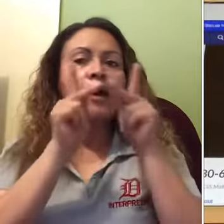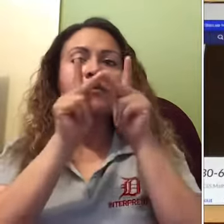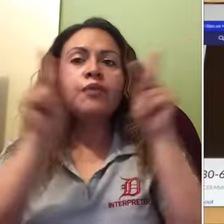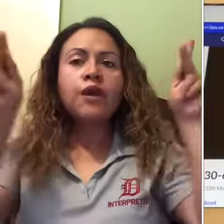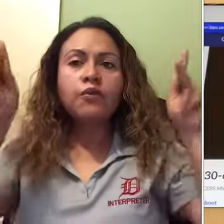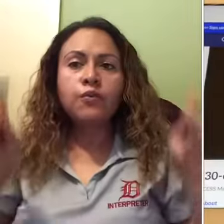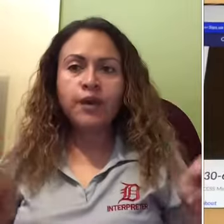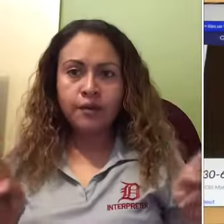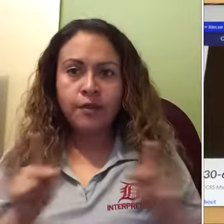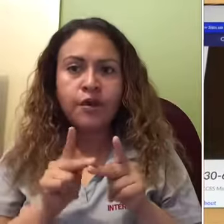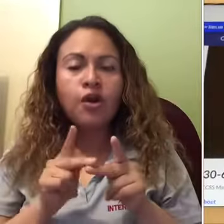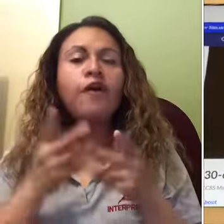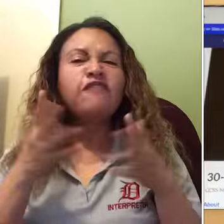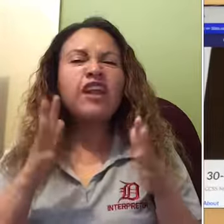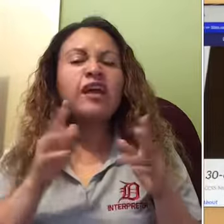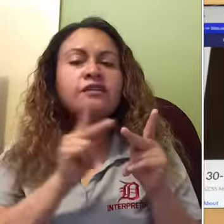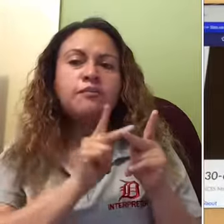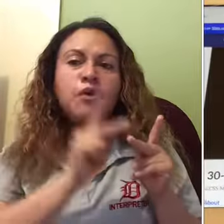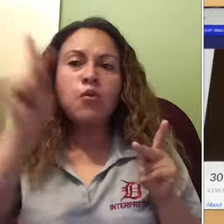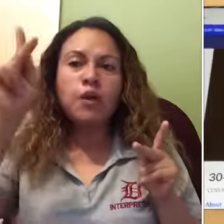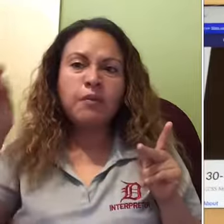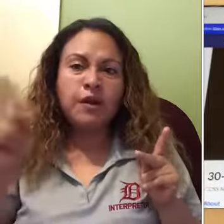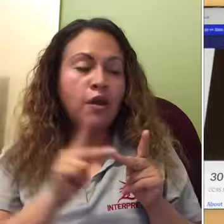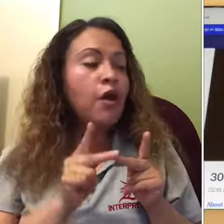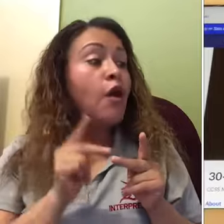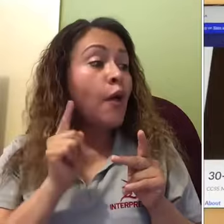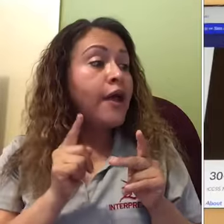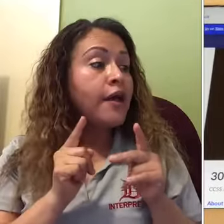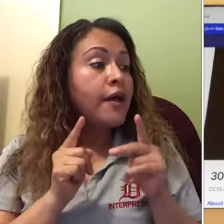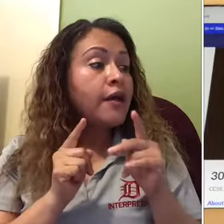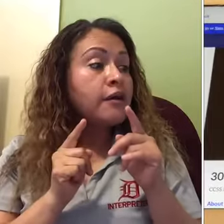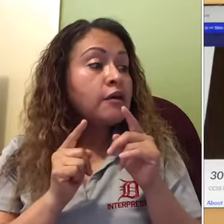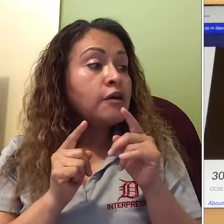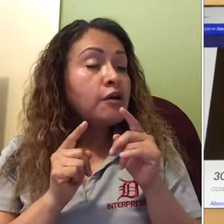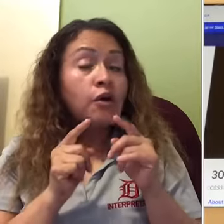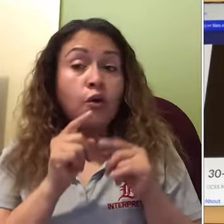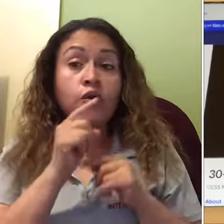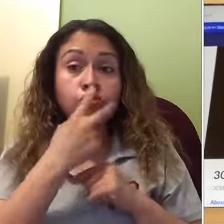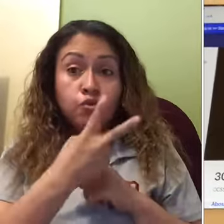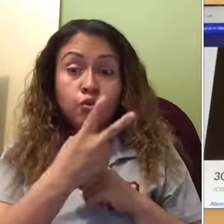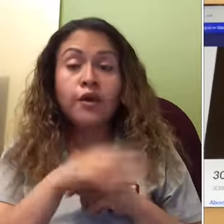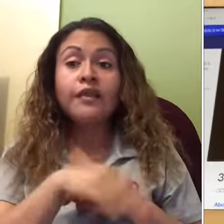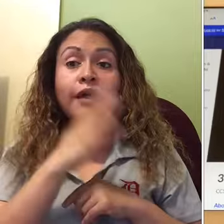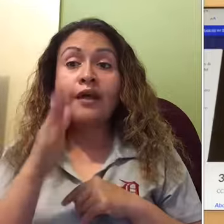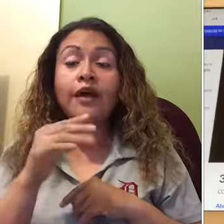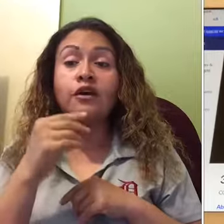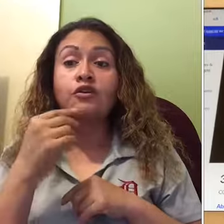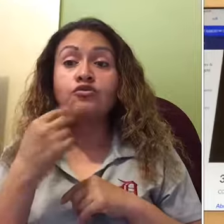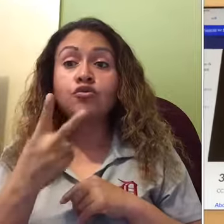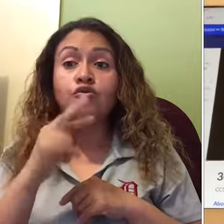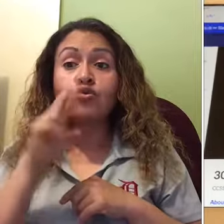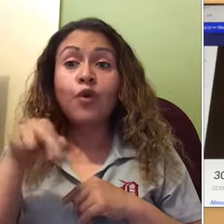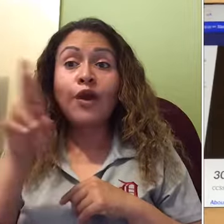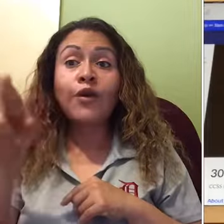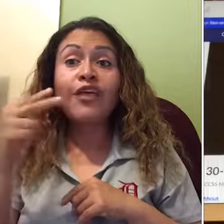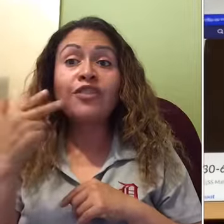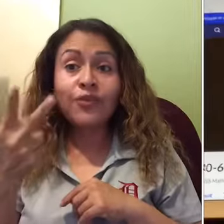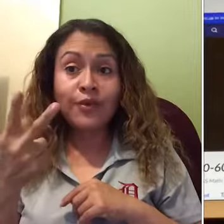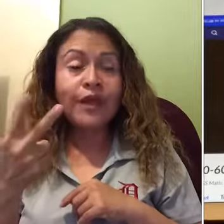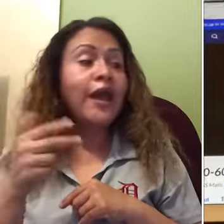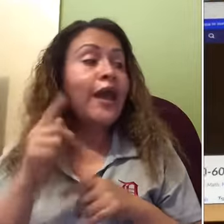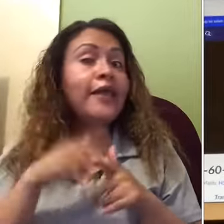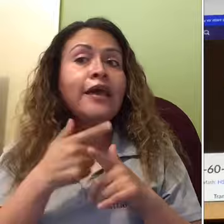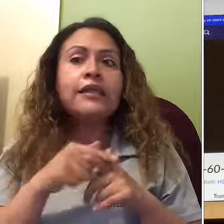triangle right over here. We already figured out one length is 2. We figured out another length is 2 square roots of 3. And then all we have to really figure out is what